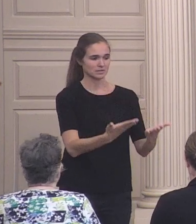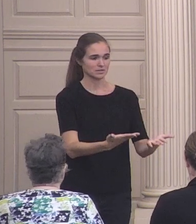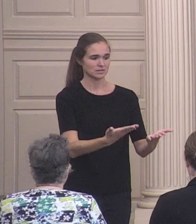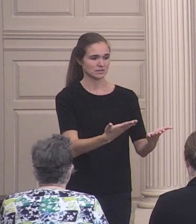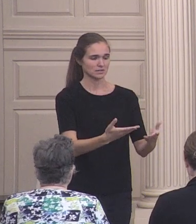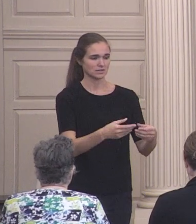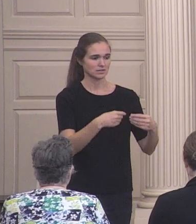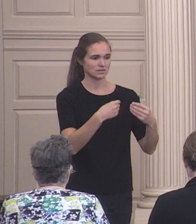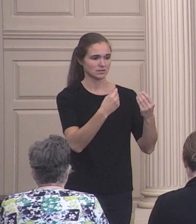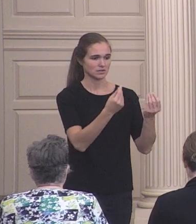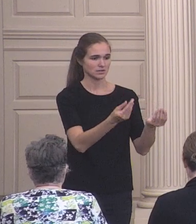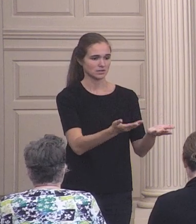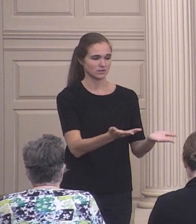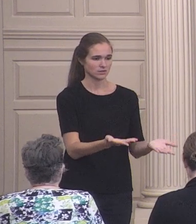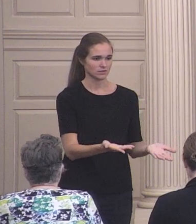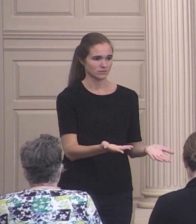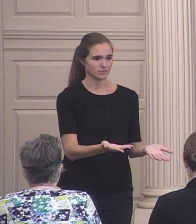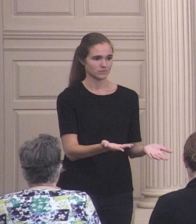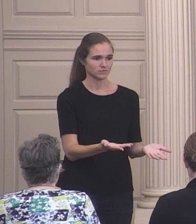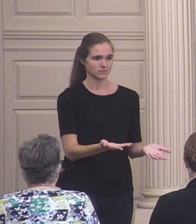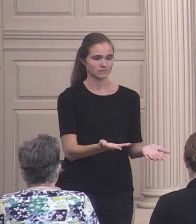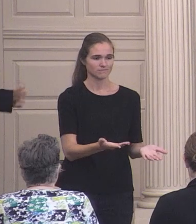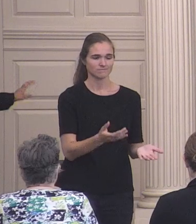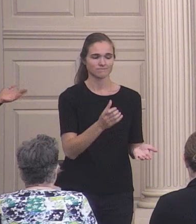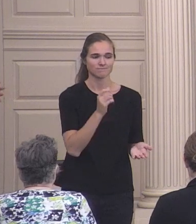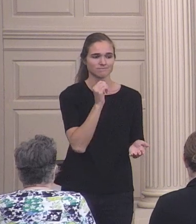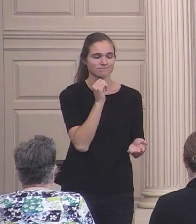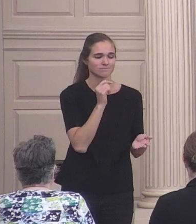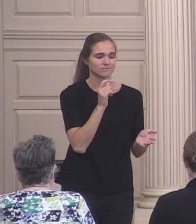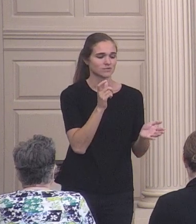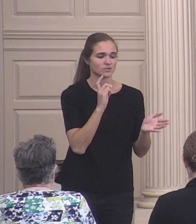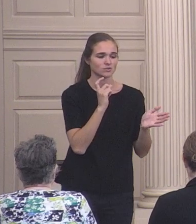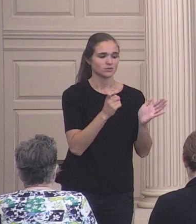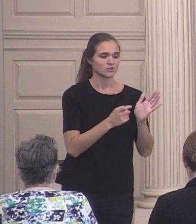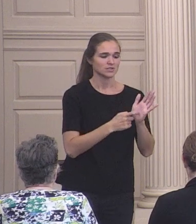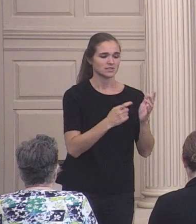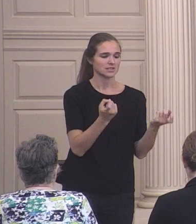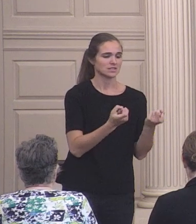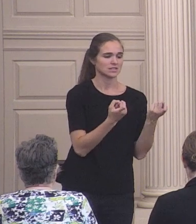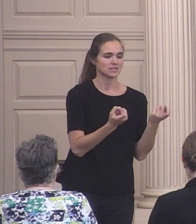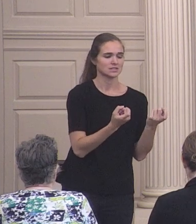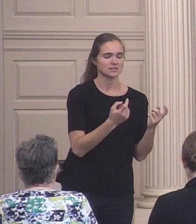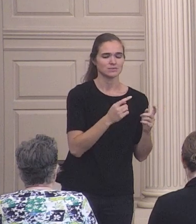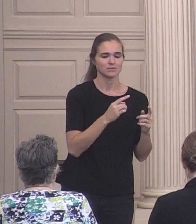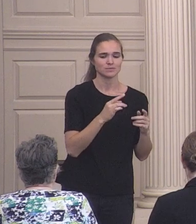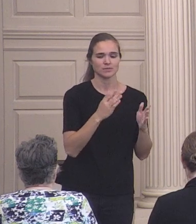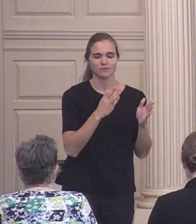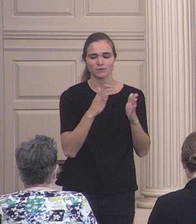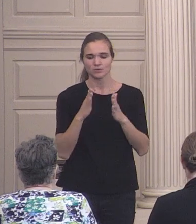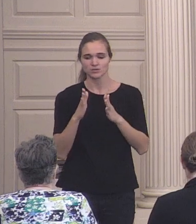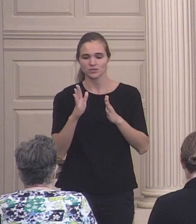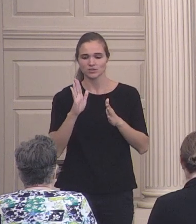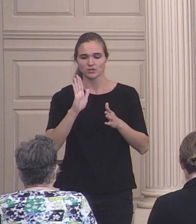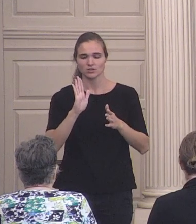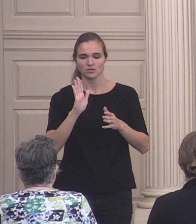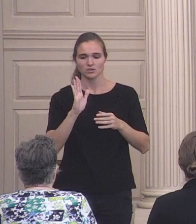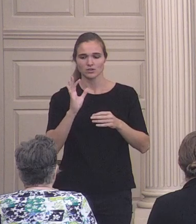you," look not on our sins, but on the faith of your